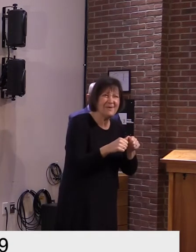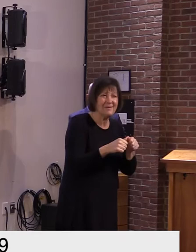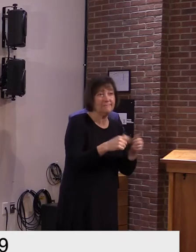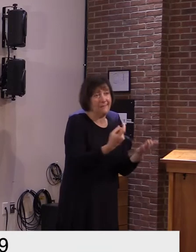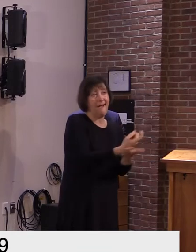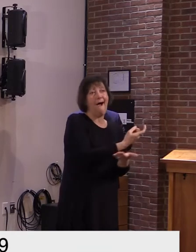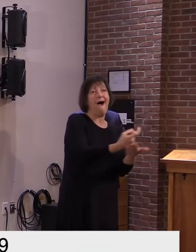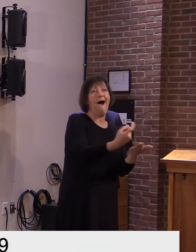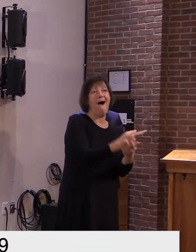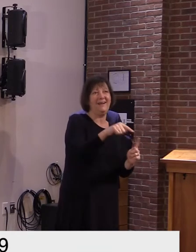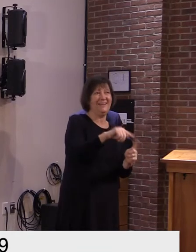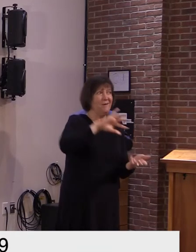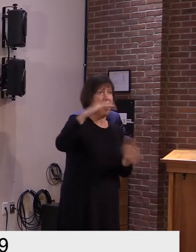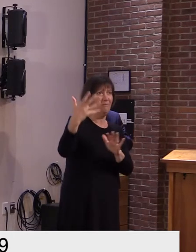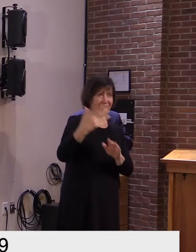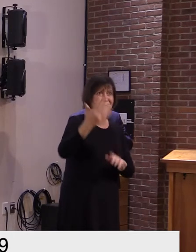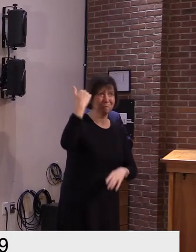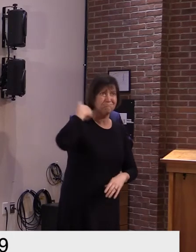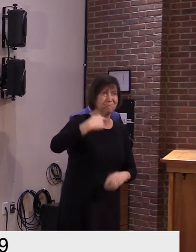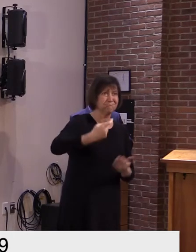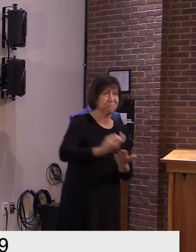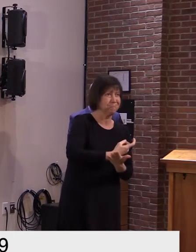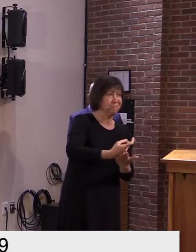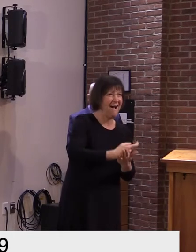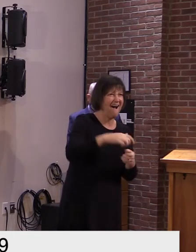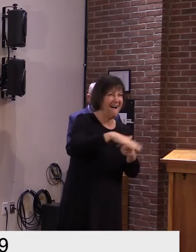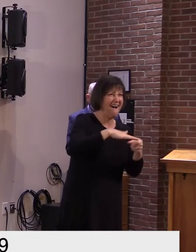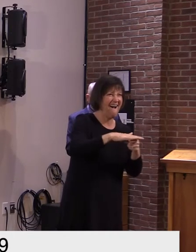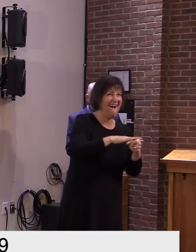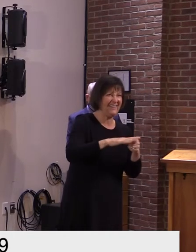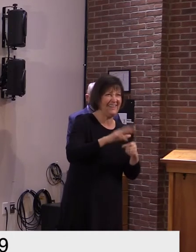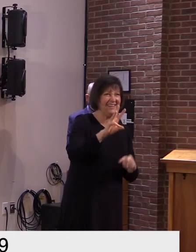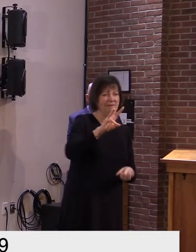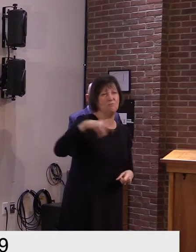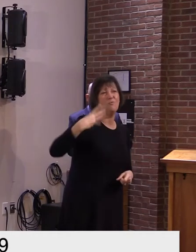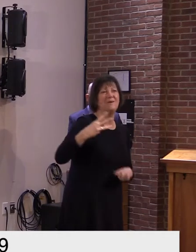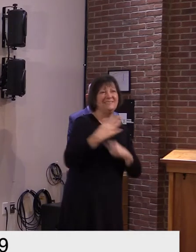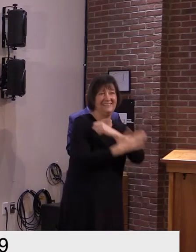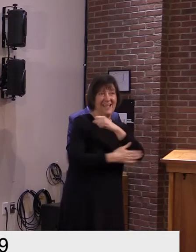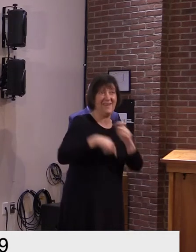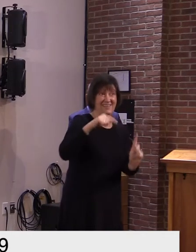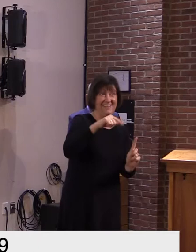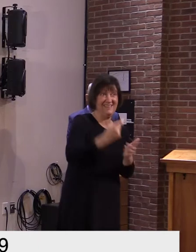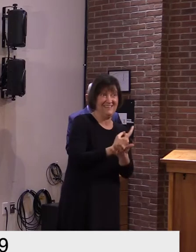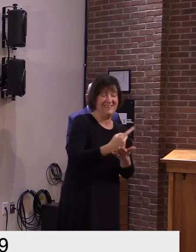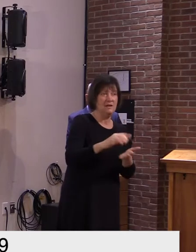hockey, at the skating facility in Washington County, we had